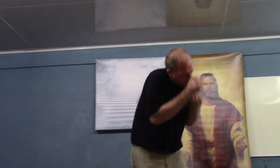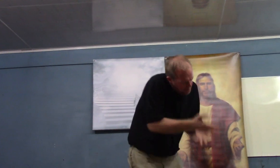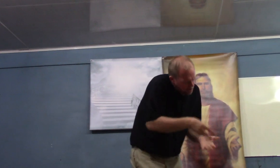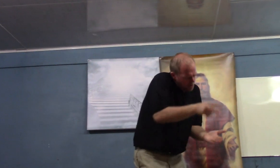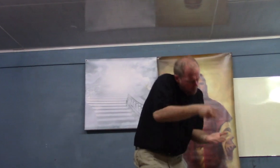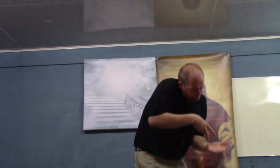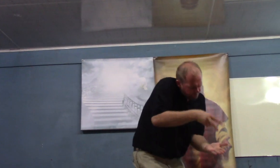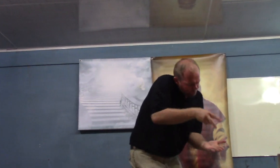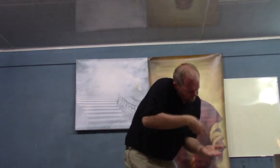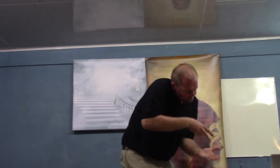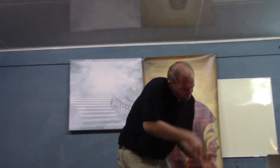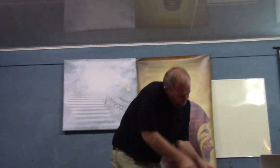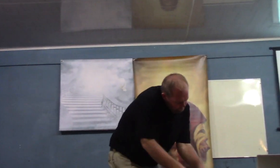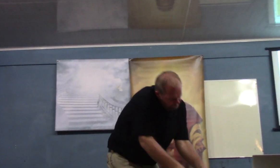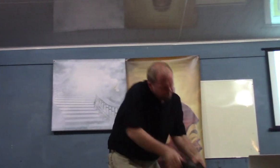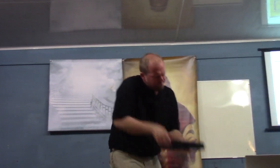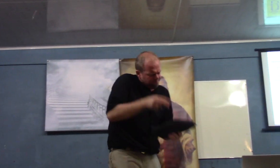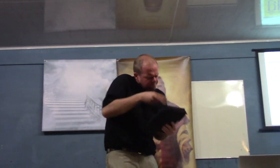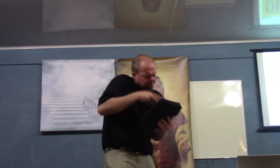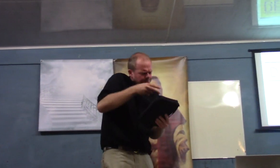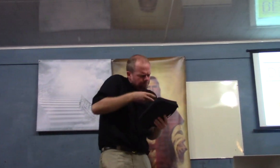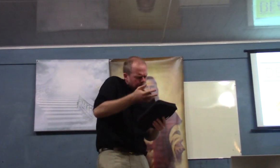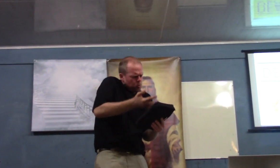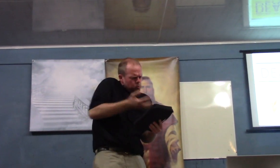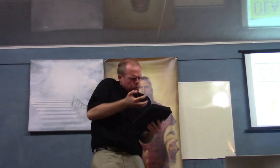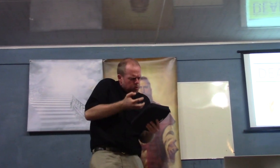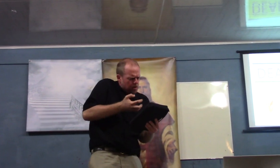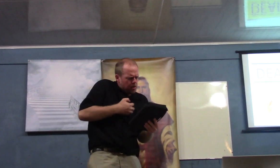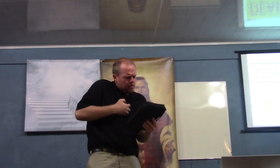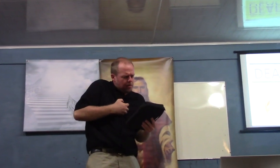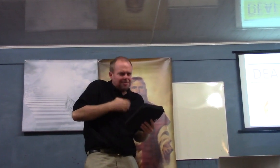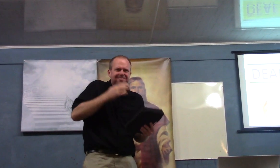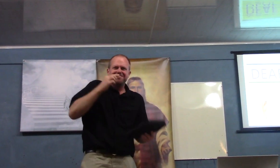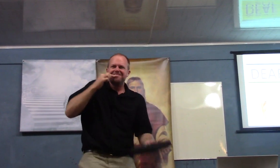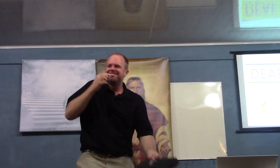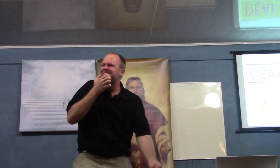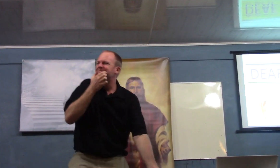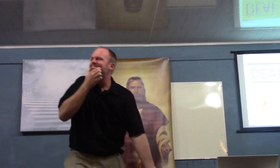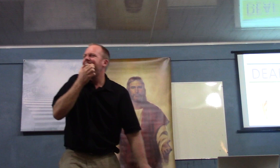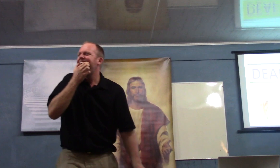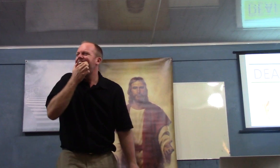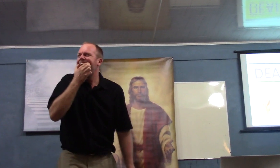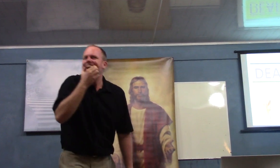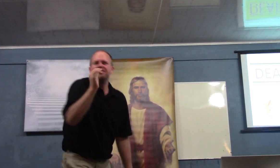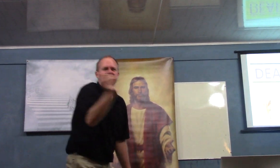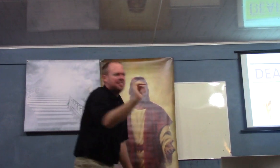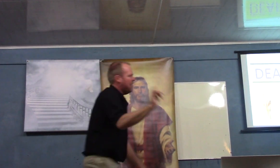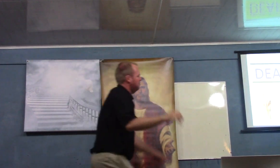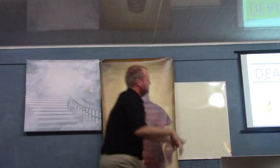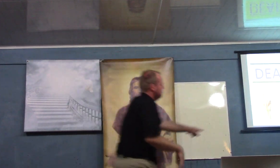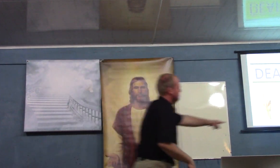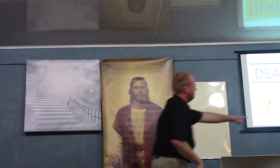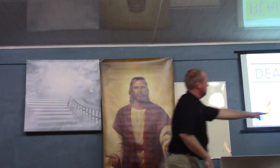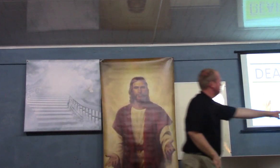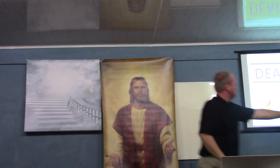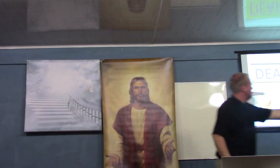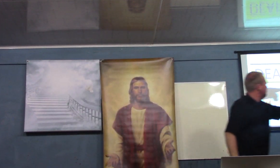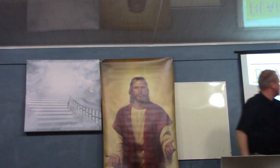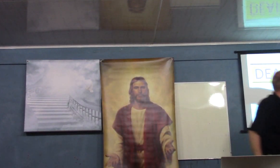If you read because you want to obey, you want to learn, you want to know what is in there, you will be happy, just like that